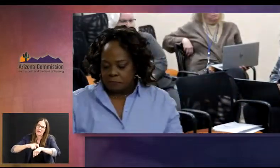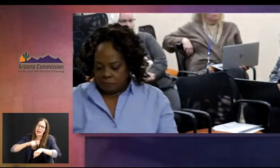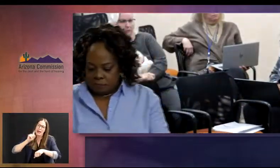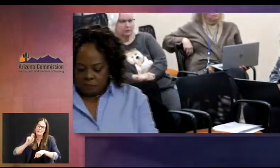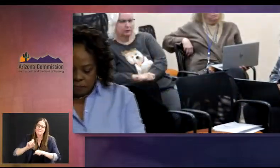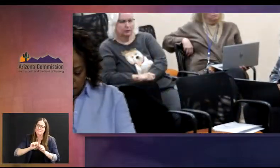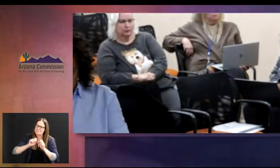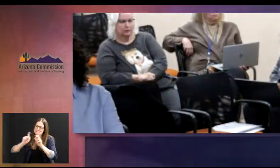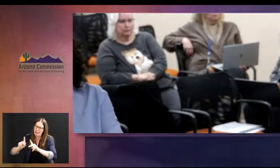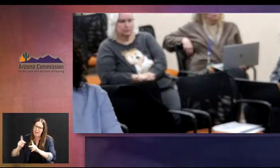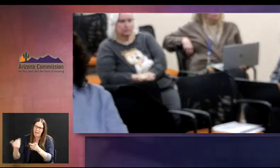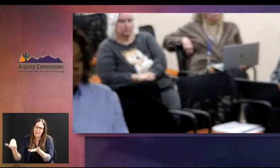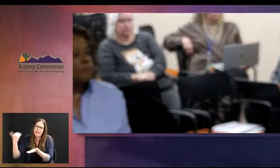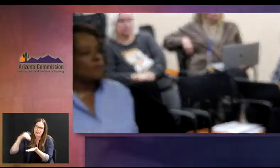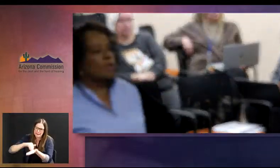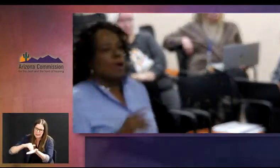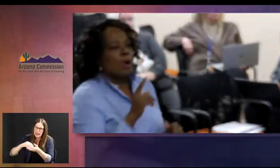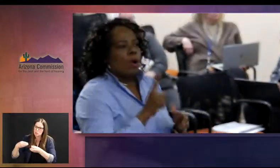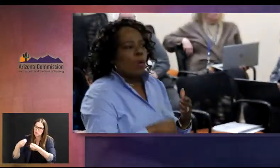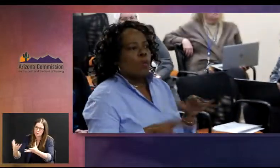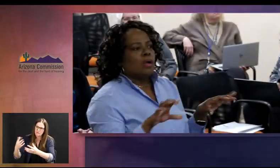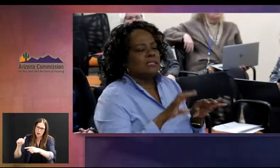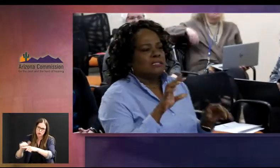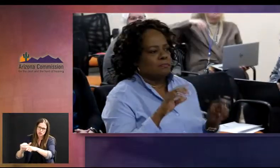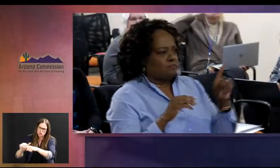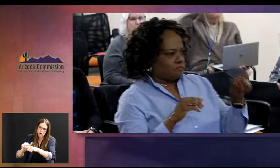And I've also worked in emergency preparedness.